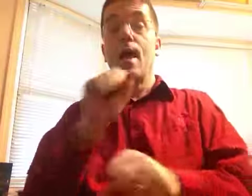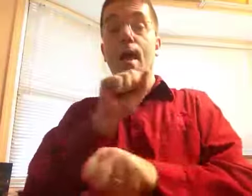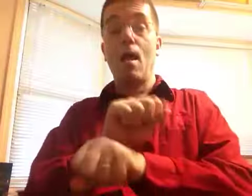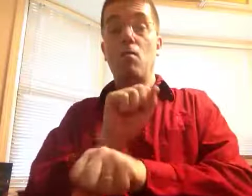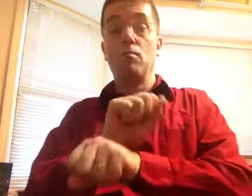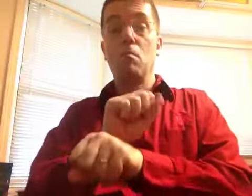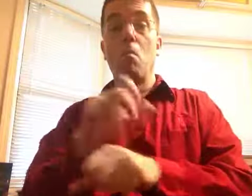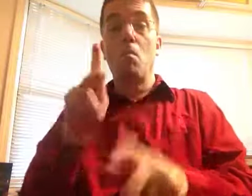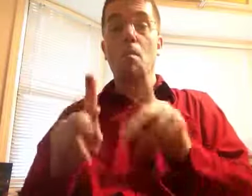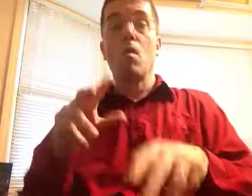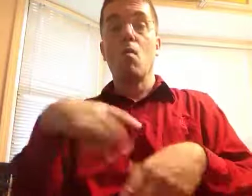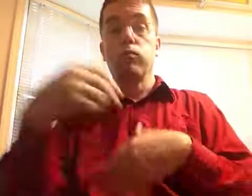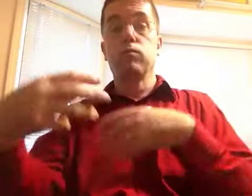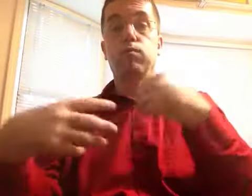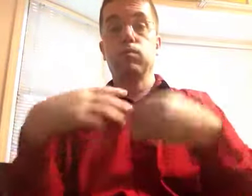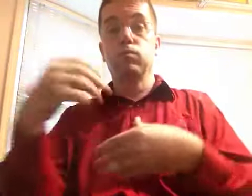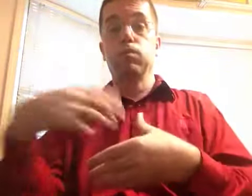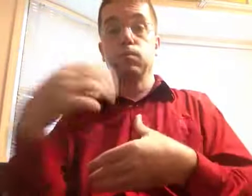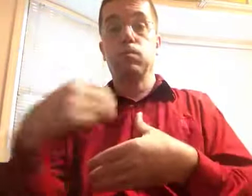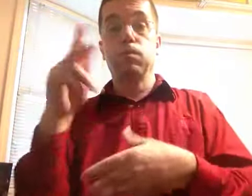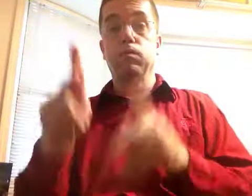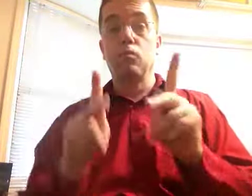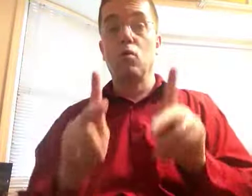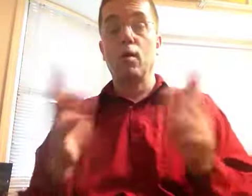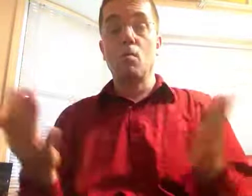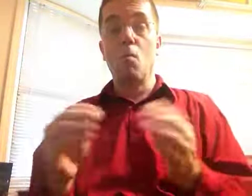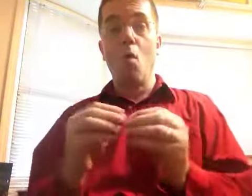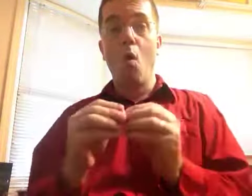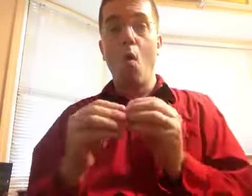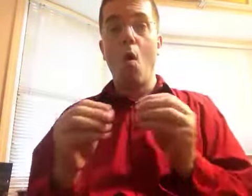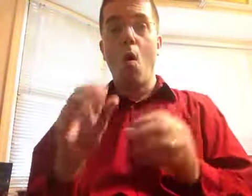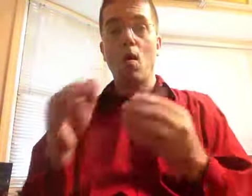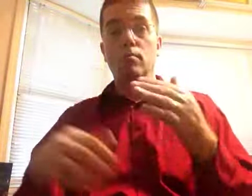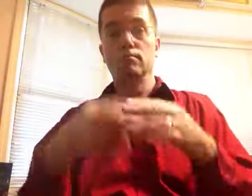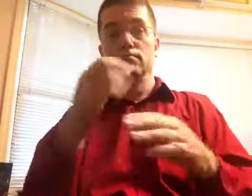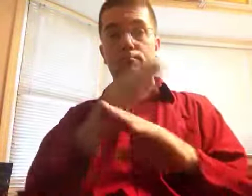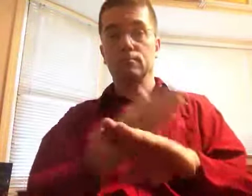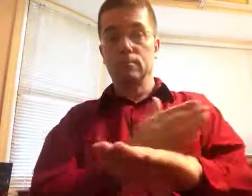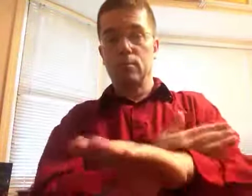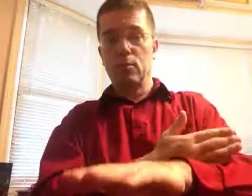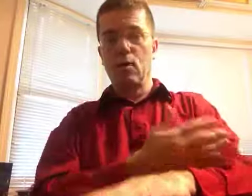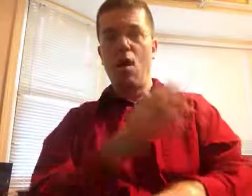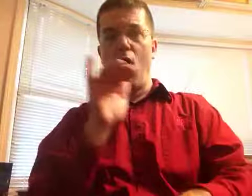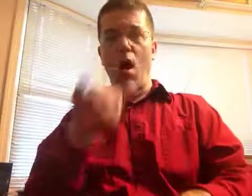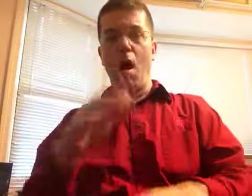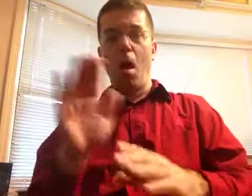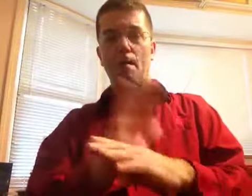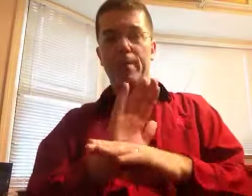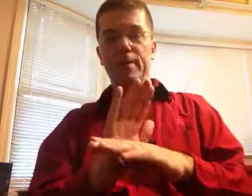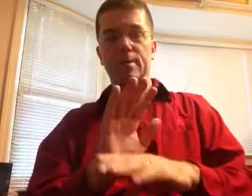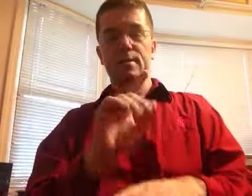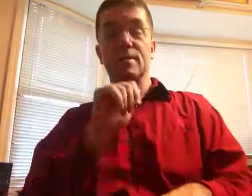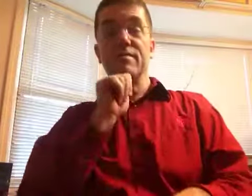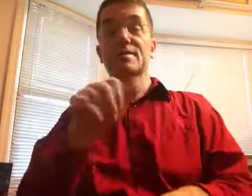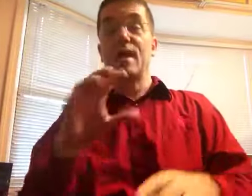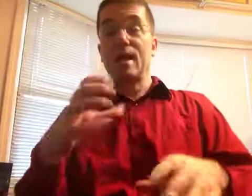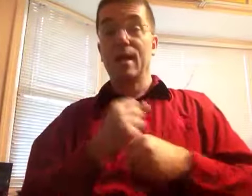husband it just kind of got pushed down, and so his attitude has been bad, but business has picked back up, but he's not getting any of it because he's not out